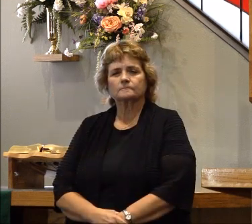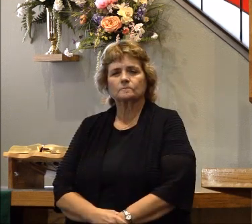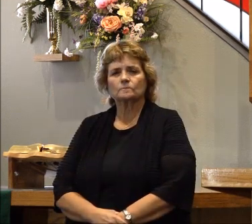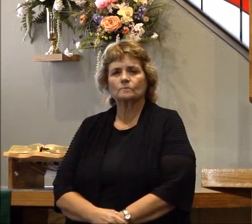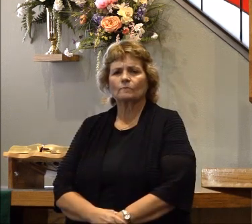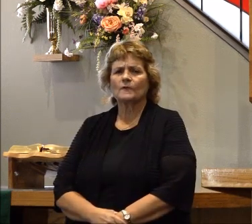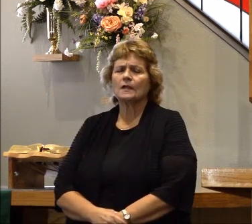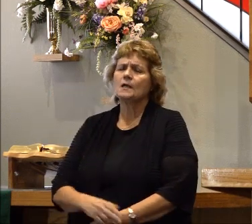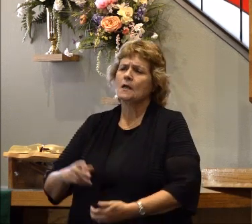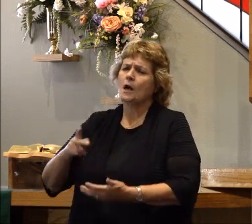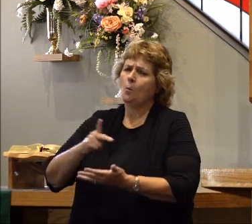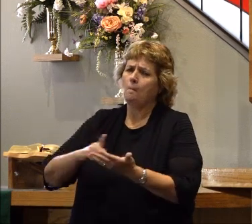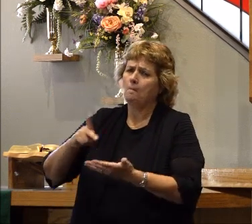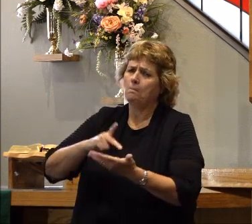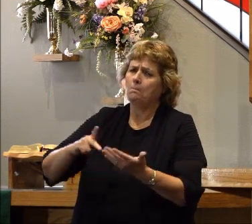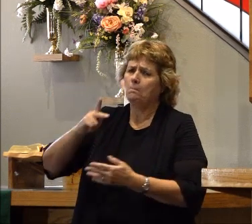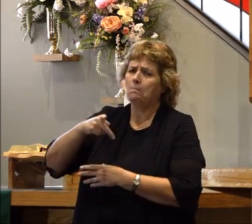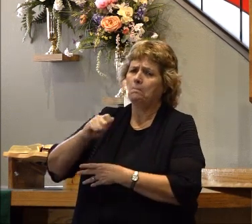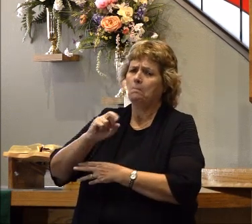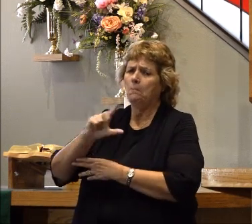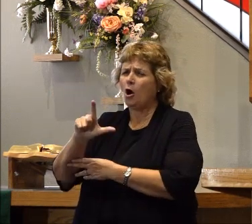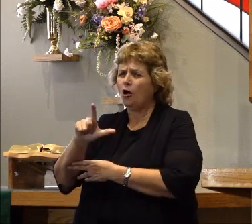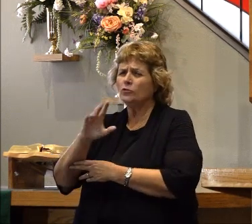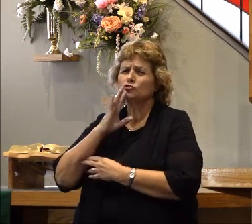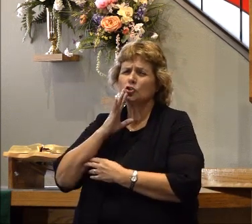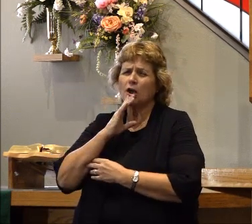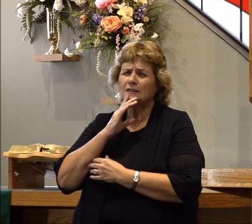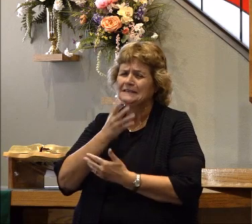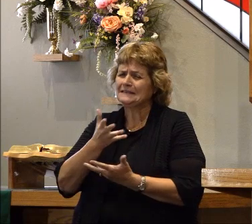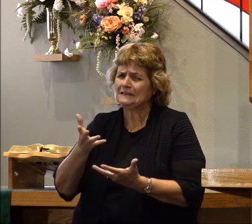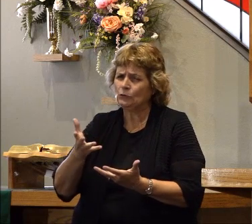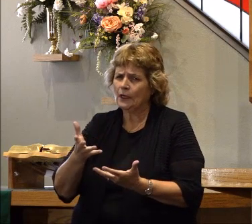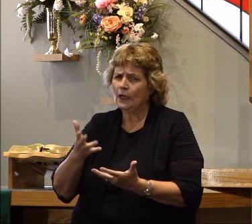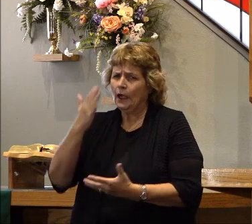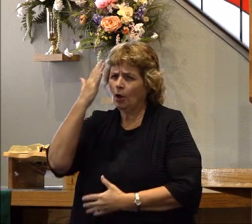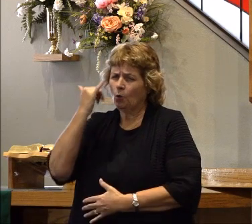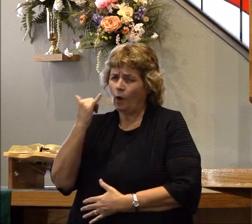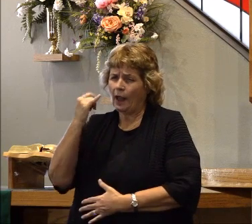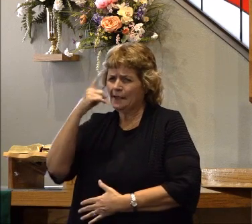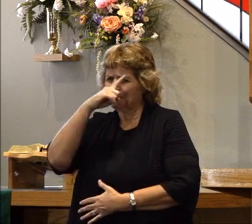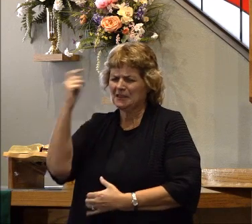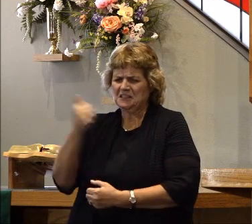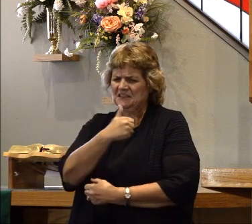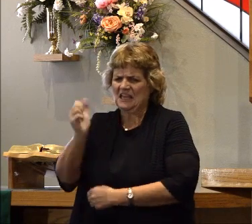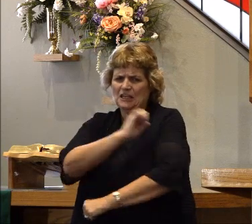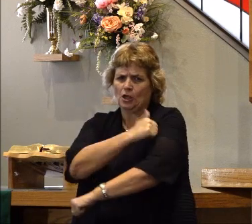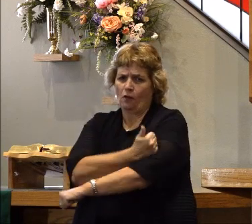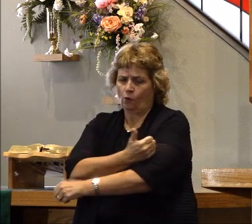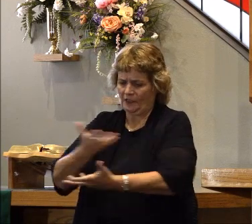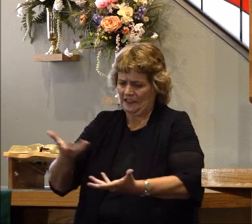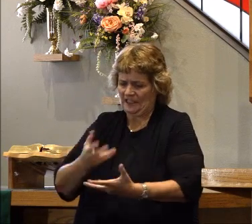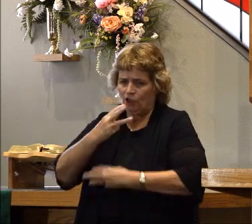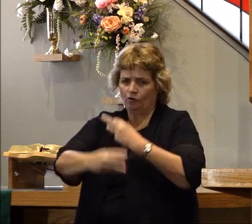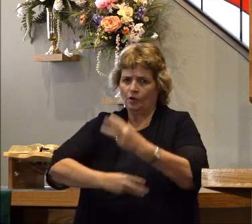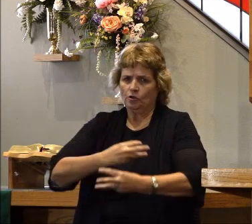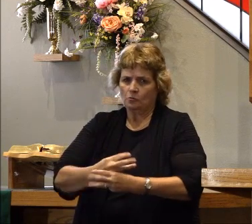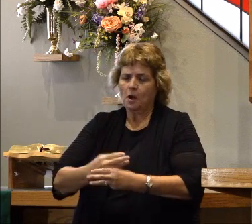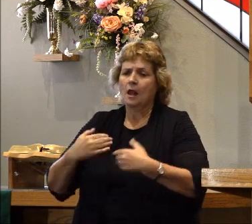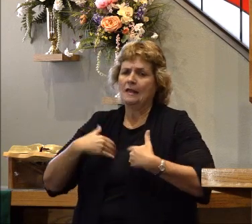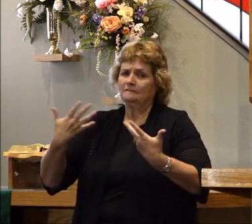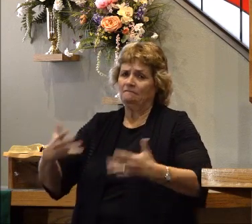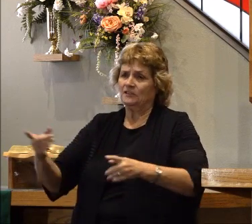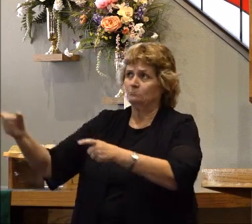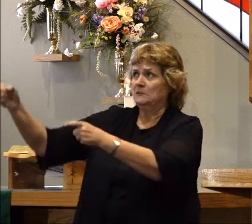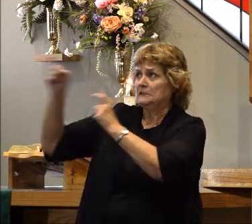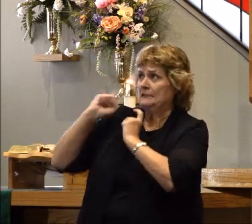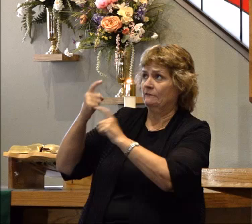Paul speaks this way because any and all authority in this world has been given and